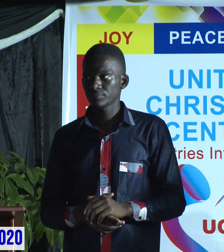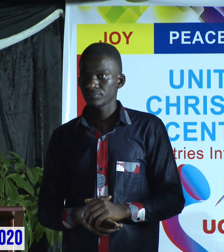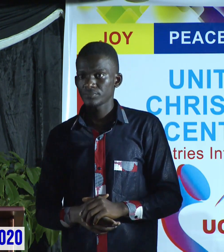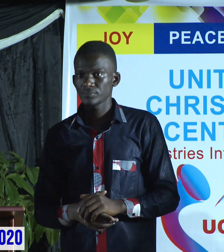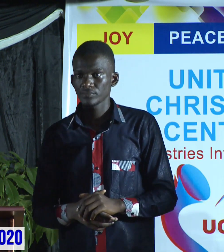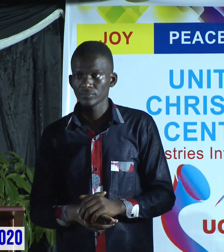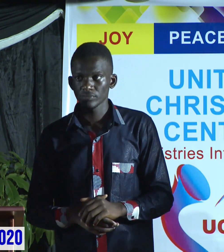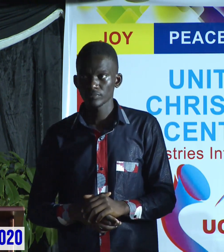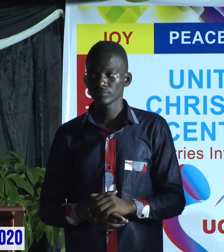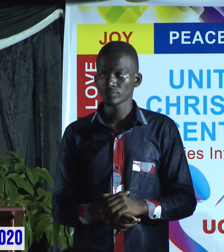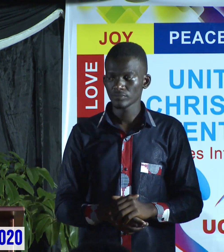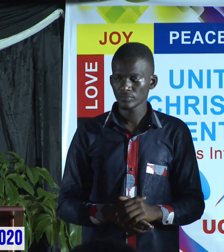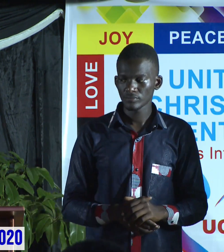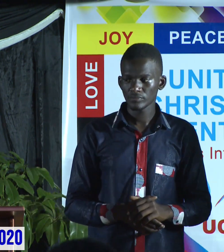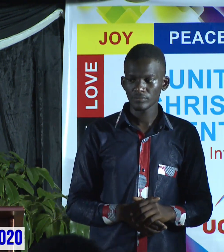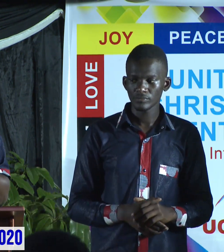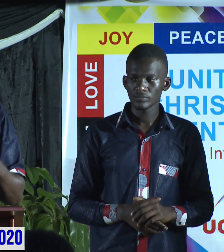you are.